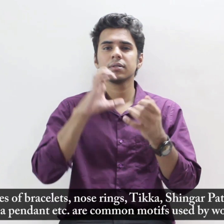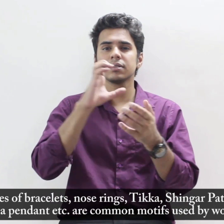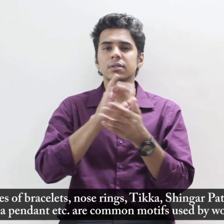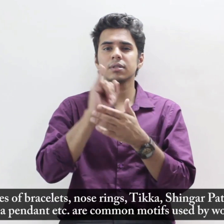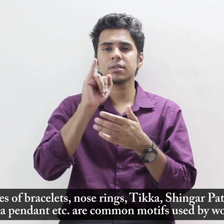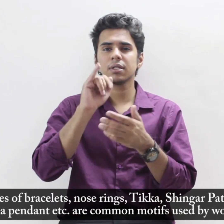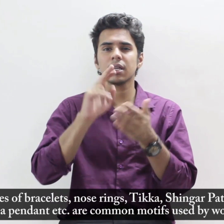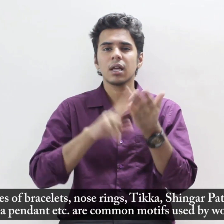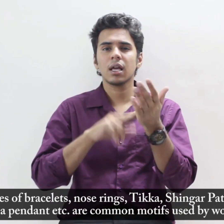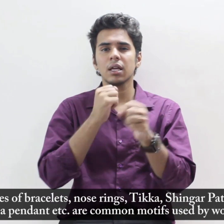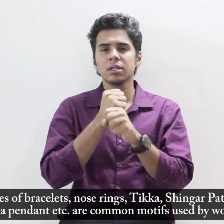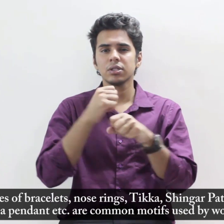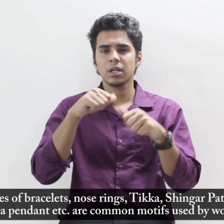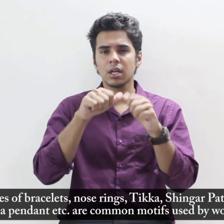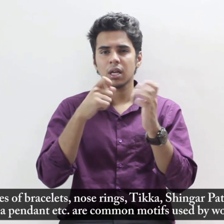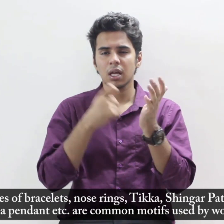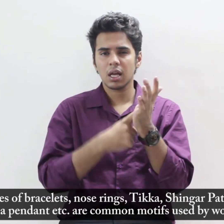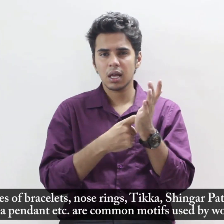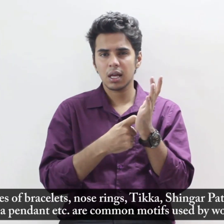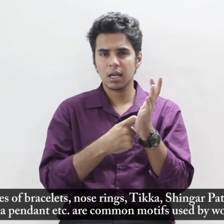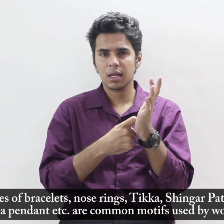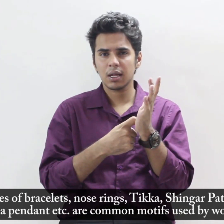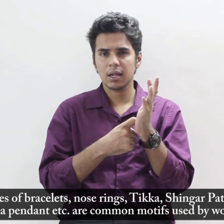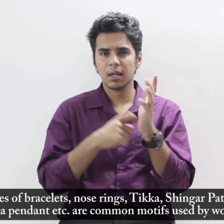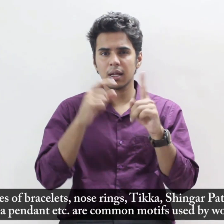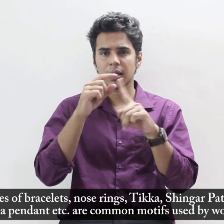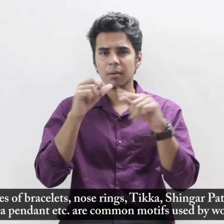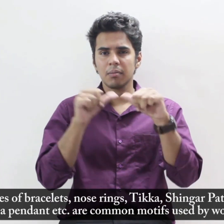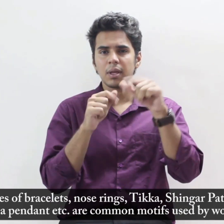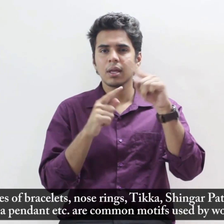common motifs used by women of Punjab.